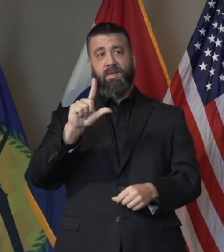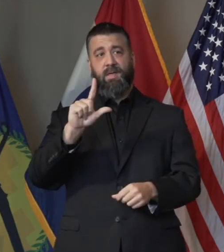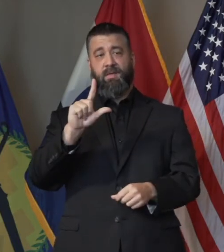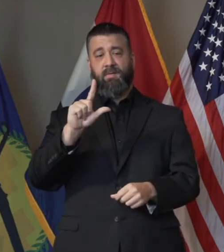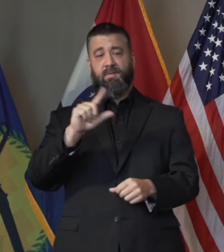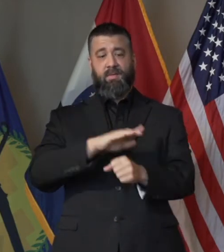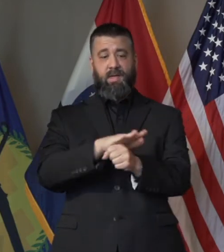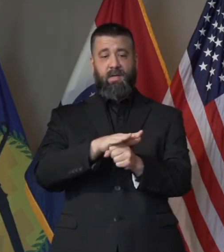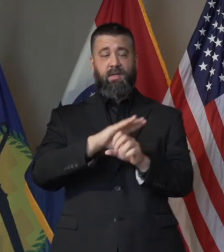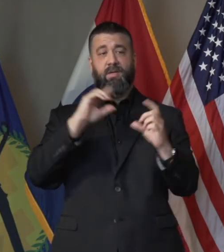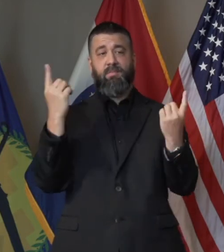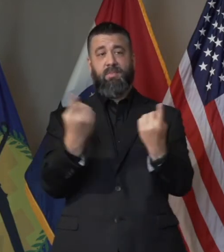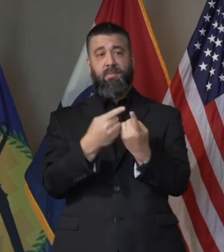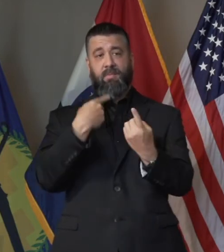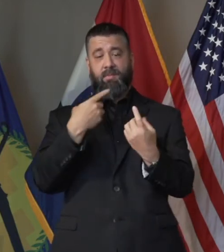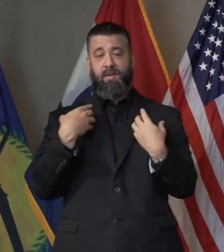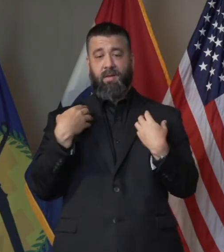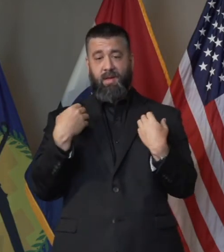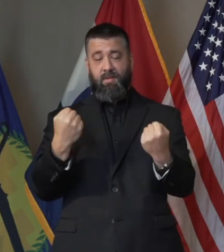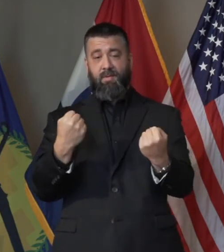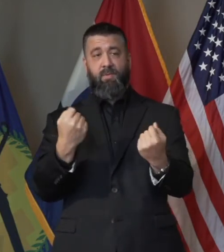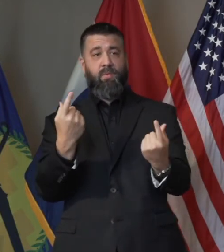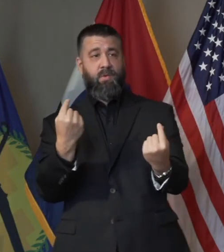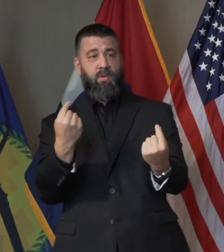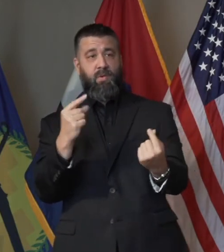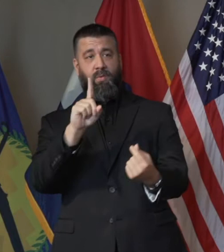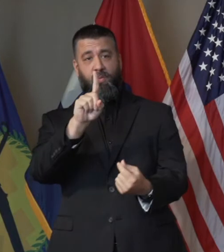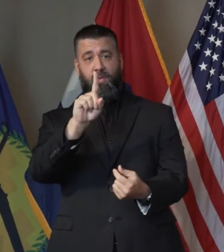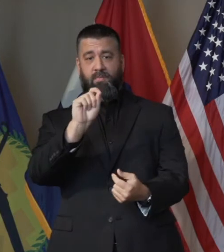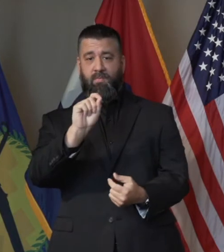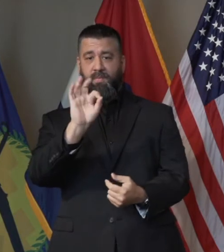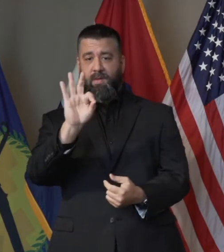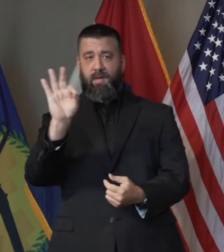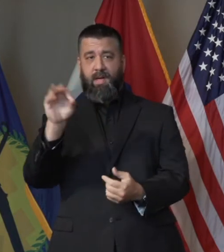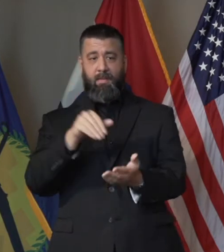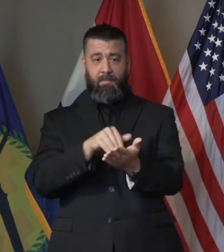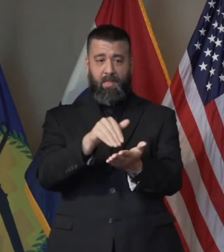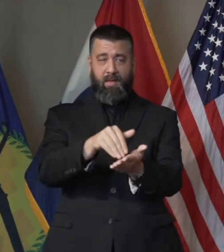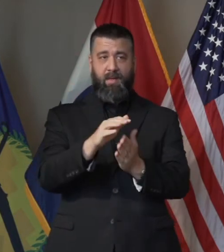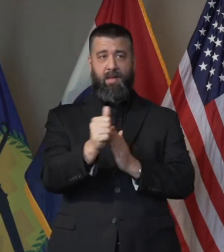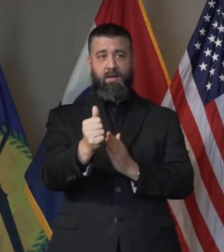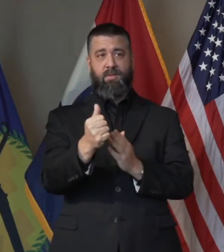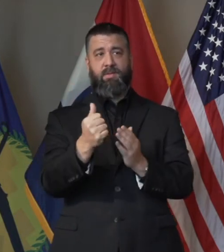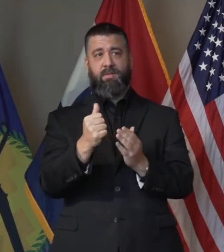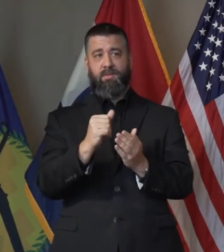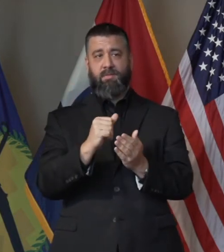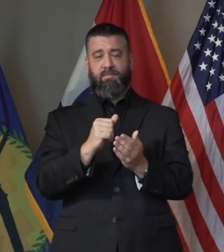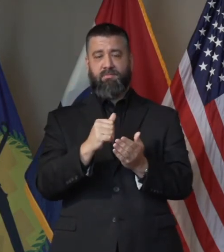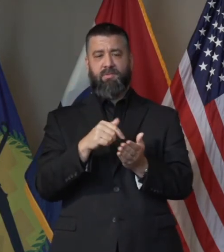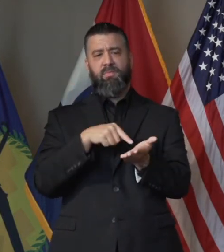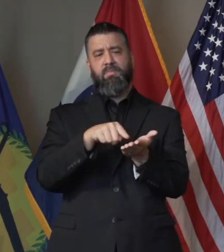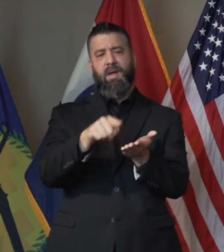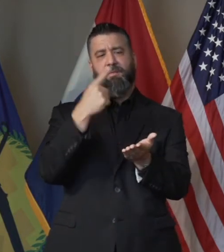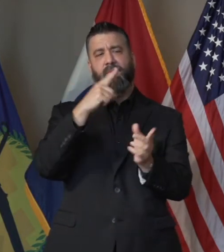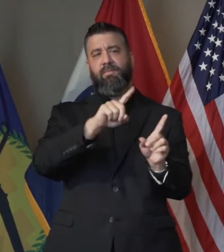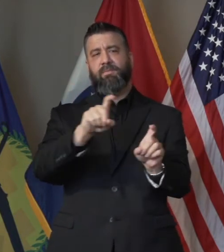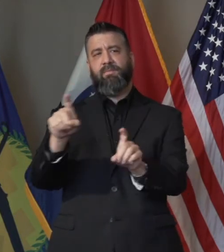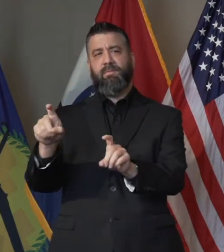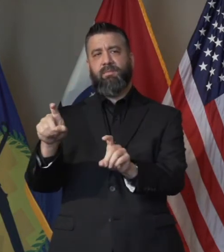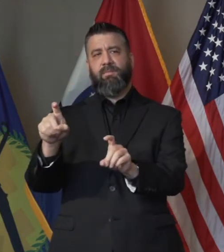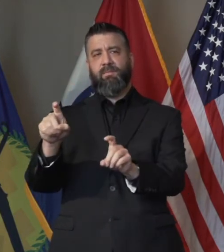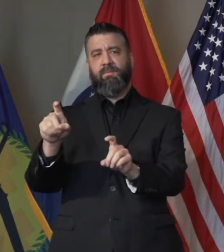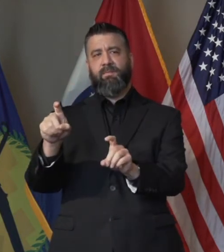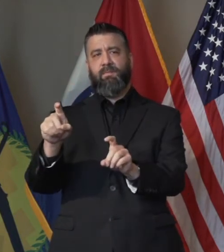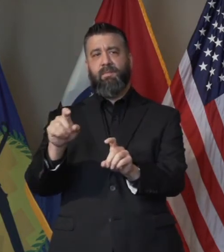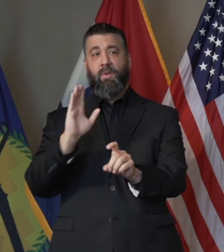allocated $1.99 million of its share of Federal CARES Act funding to pay for the survey. The department ultimately will use the